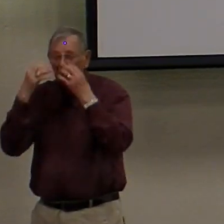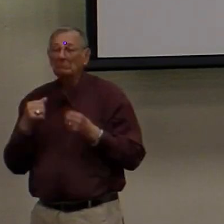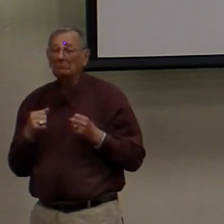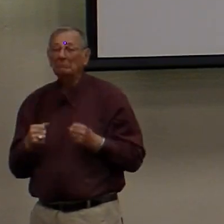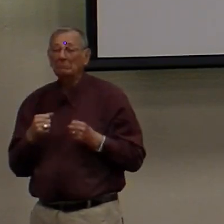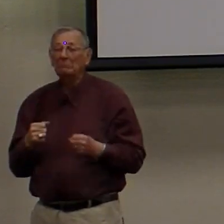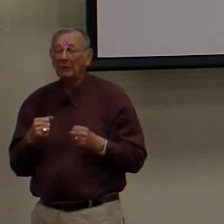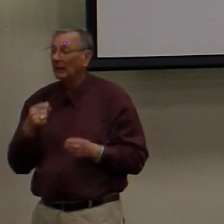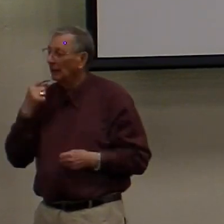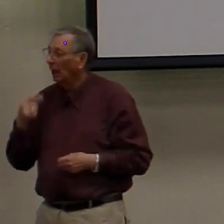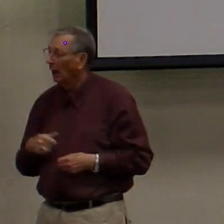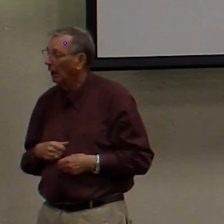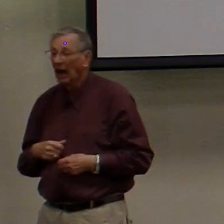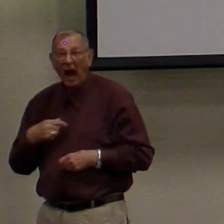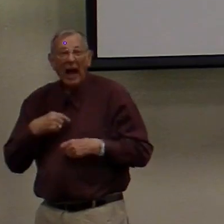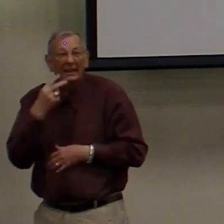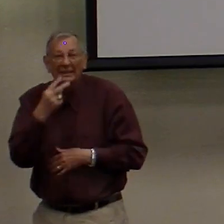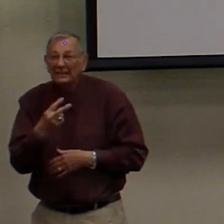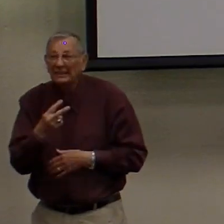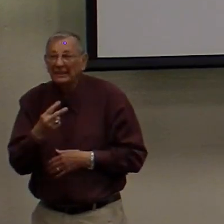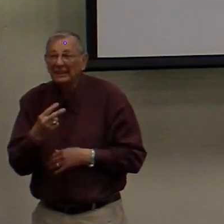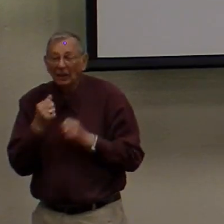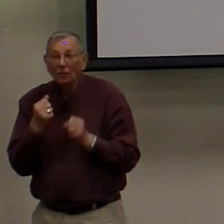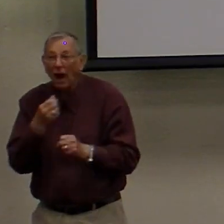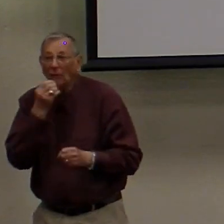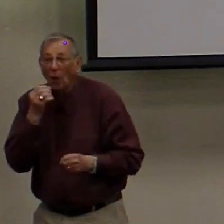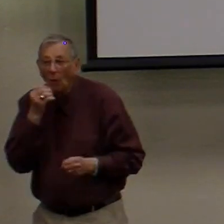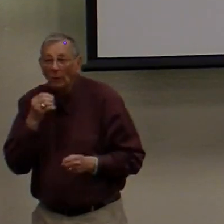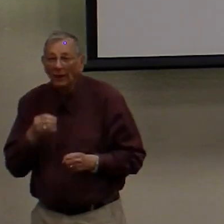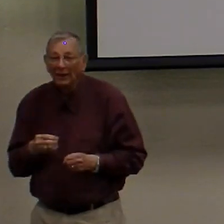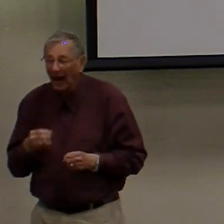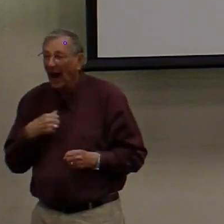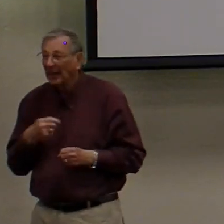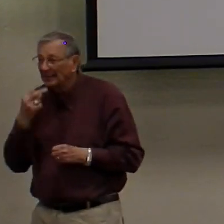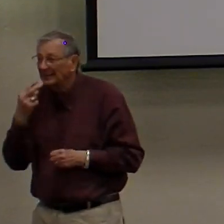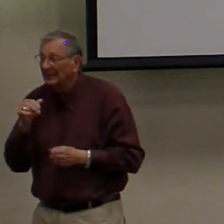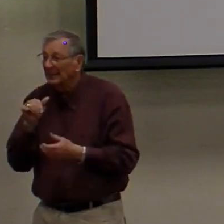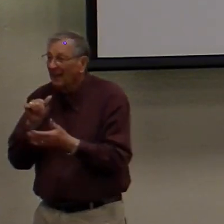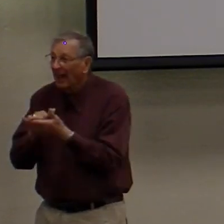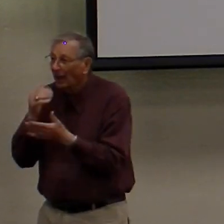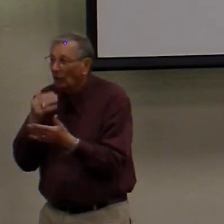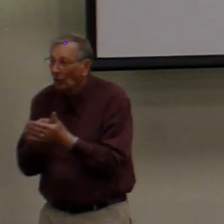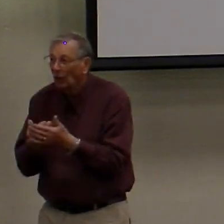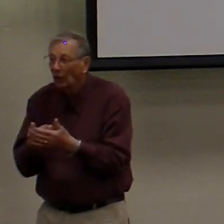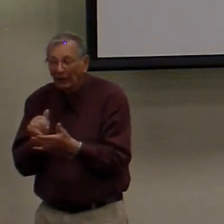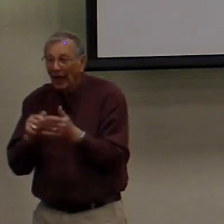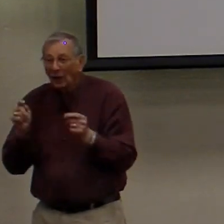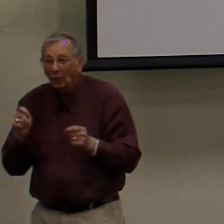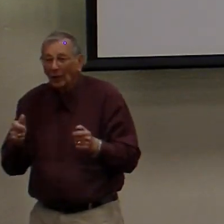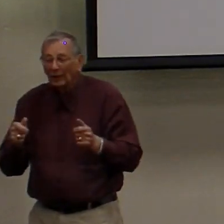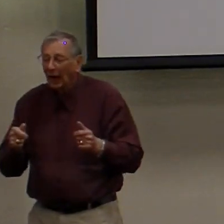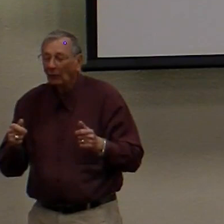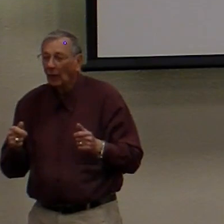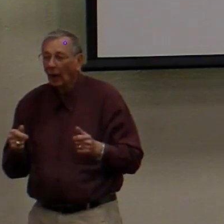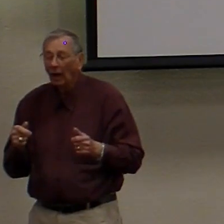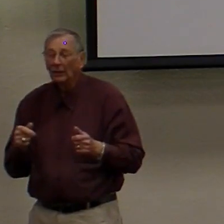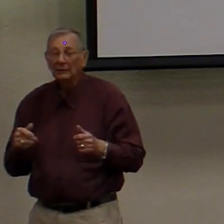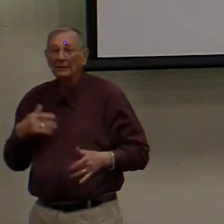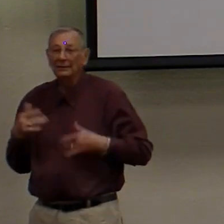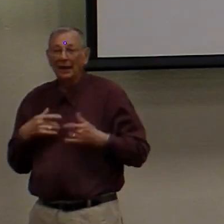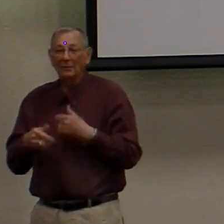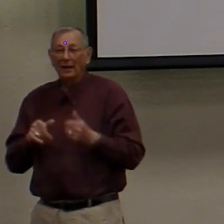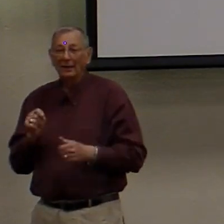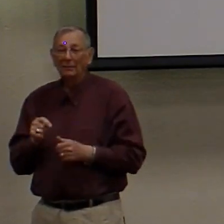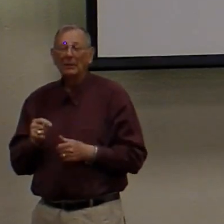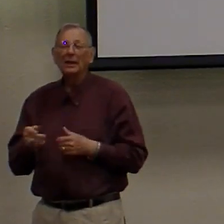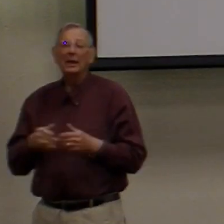home, and I'm telling Sarah, it's like, I could see to drive home. I can see that good, that quickly. I was so excited about it.